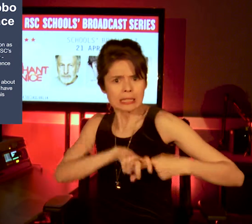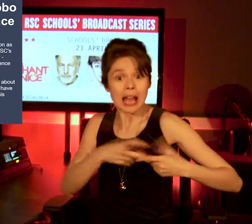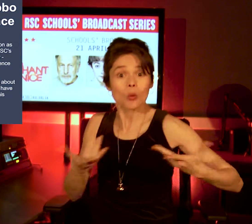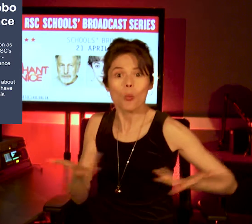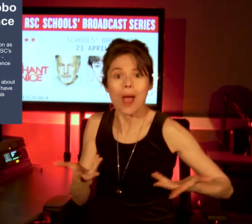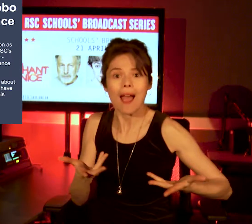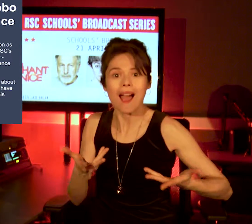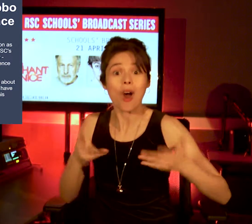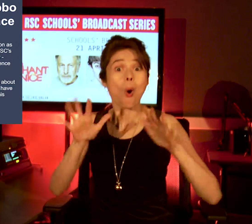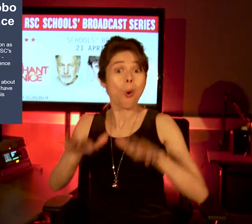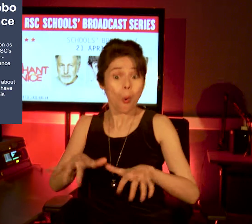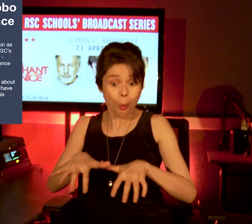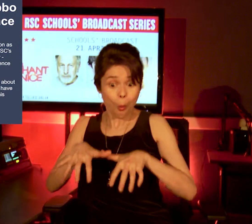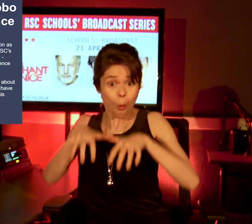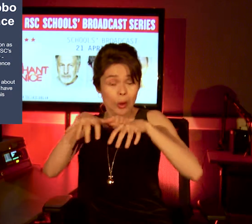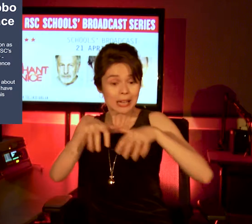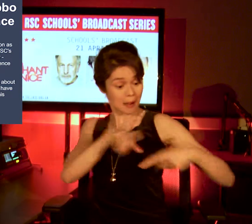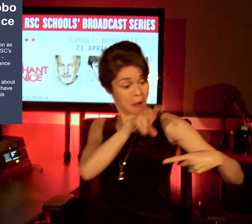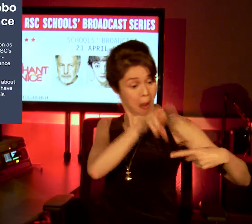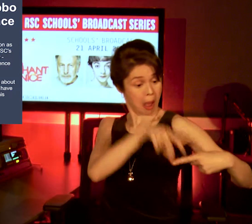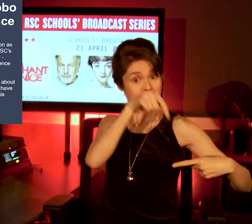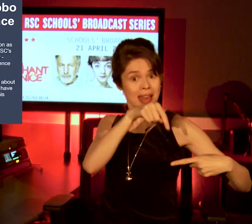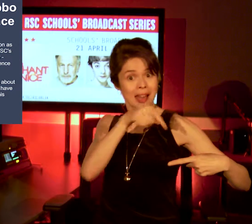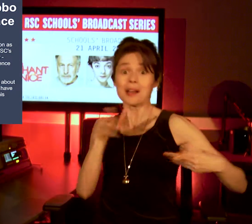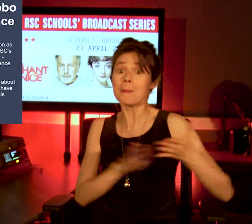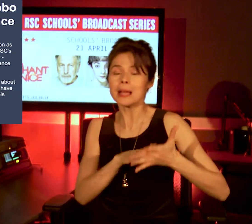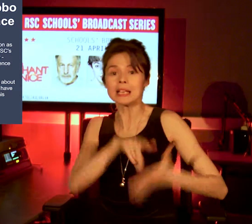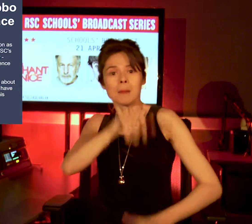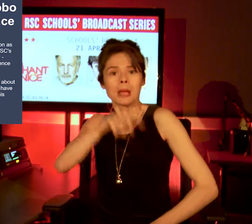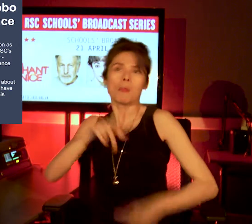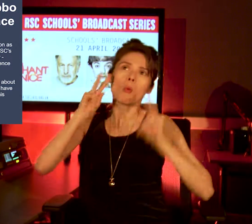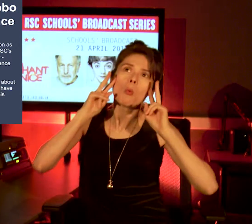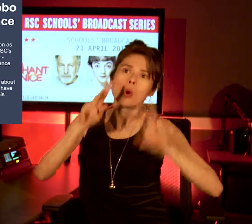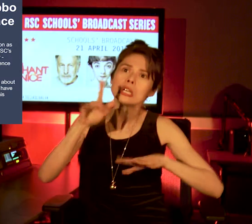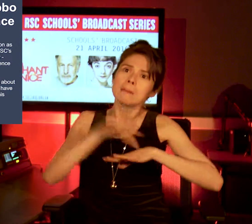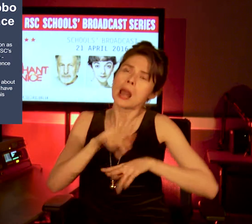production where one character, Lancelot Gobbo, sits in the audience.